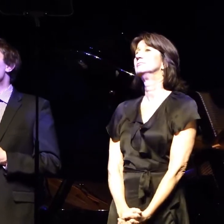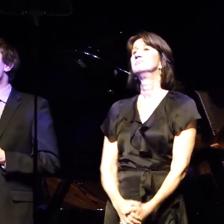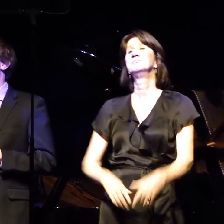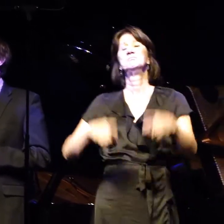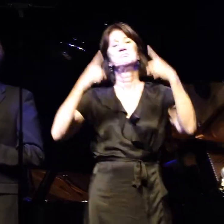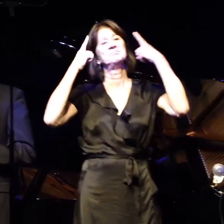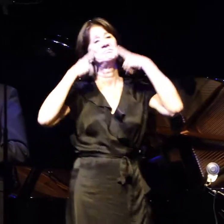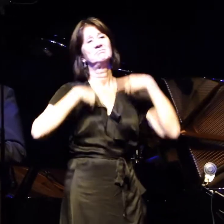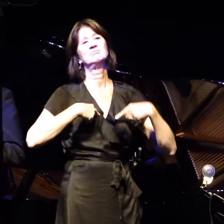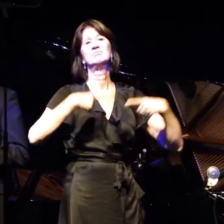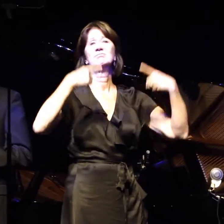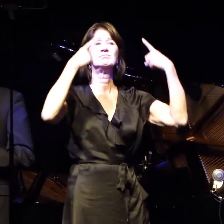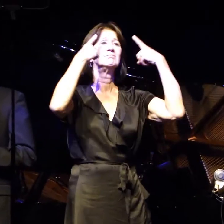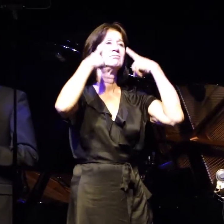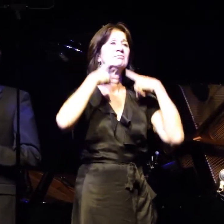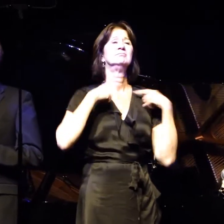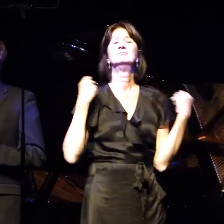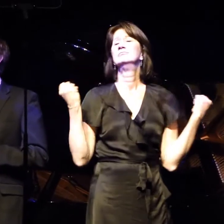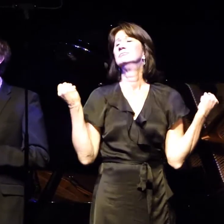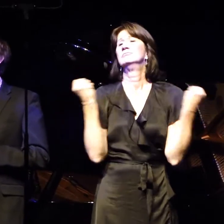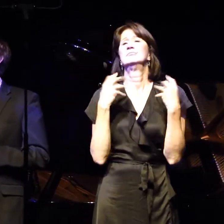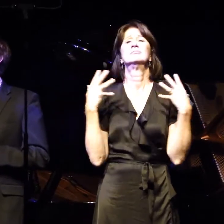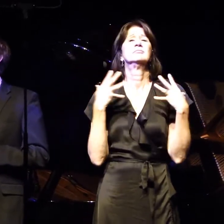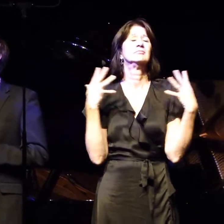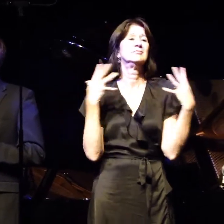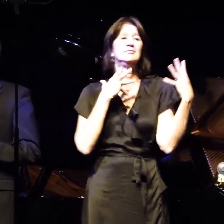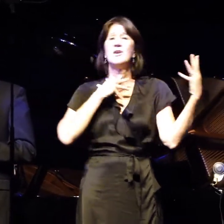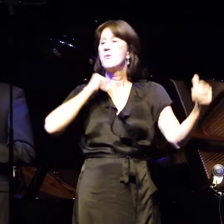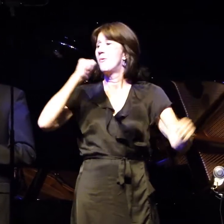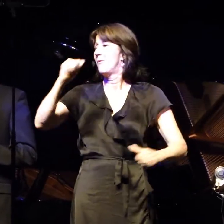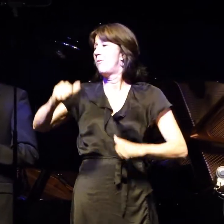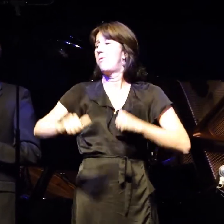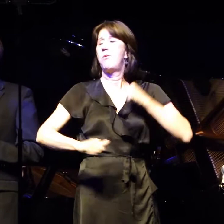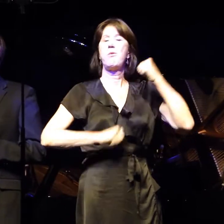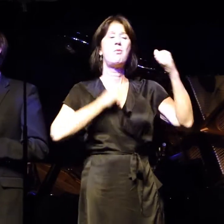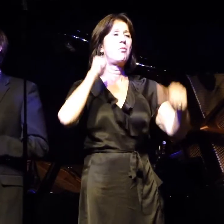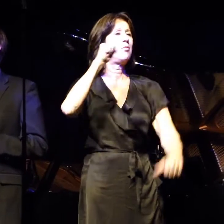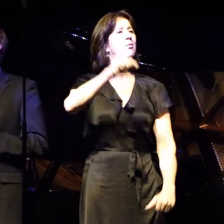tears and fears and feeling proud